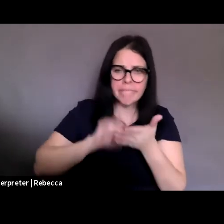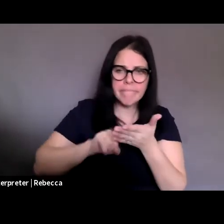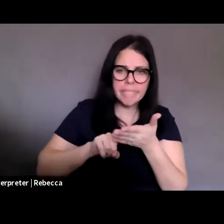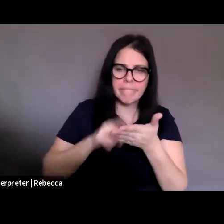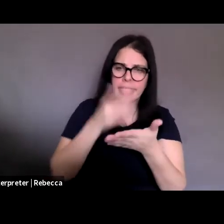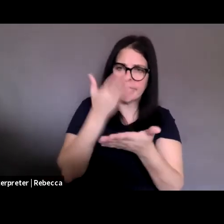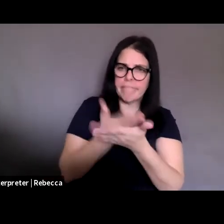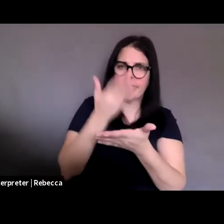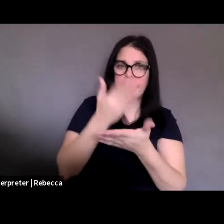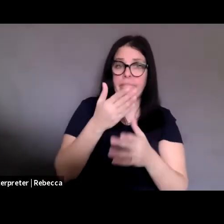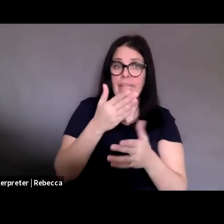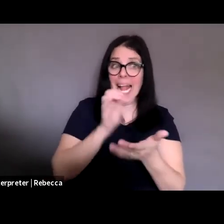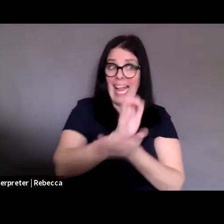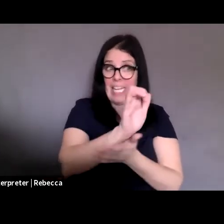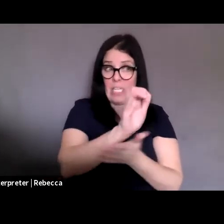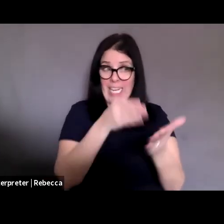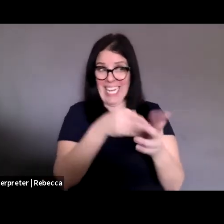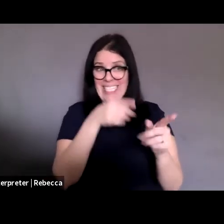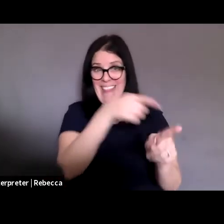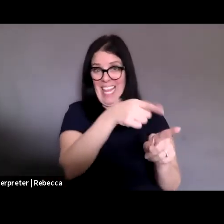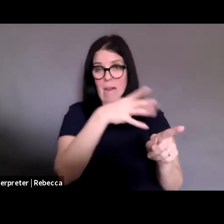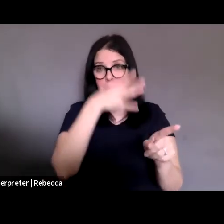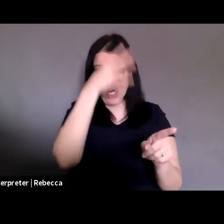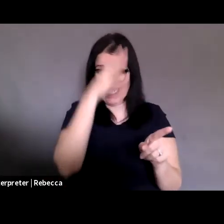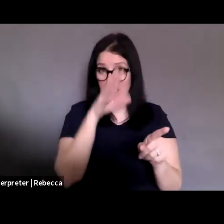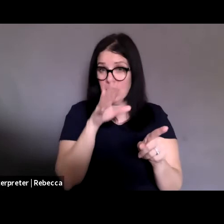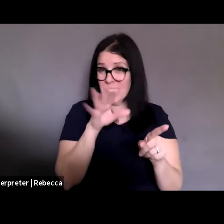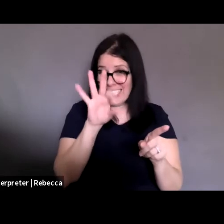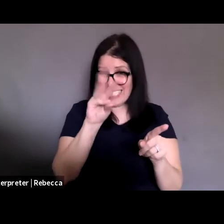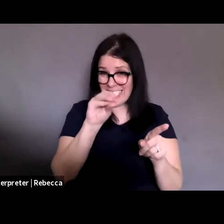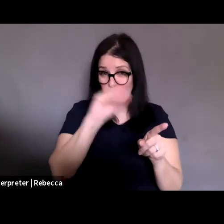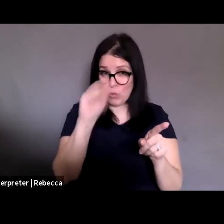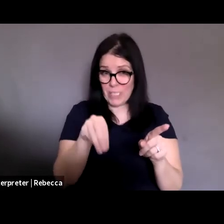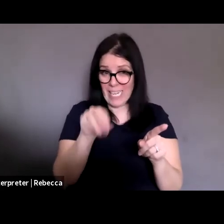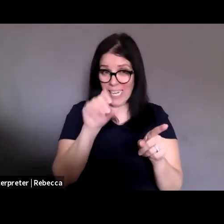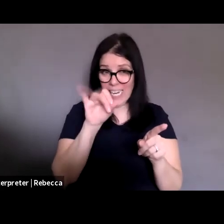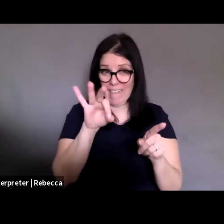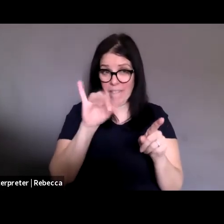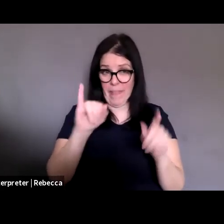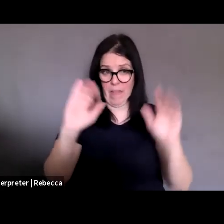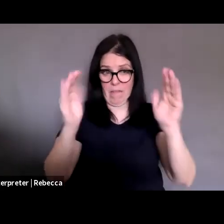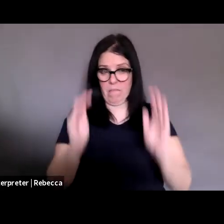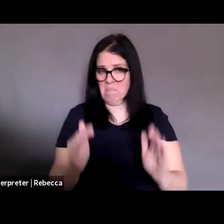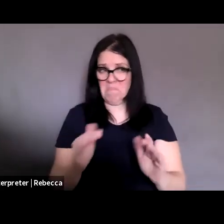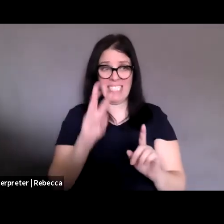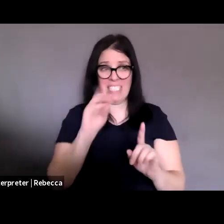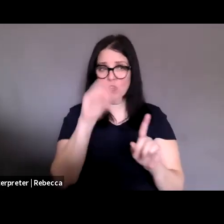targeted parent in 60% of the cross-claim cases,